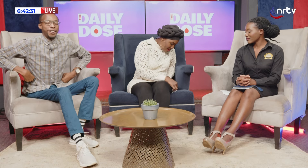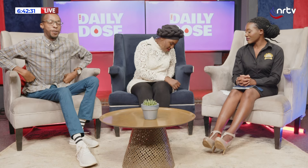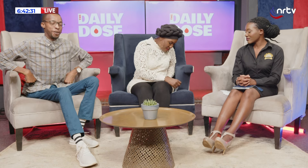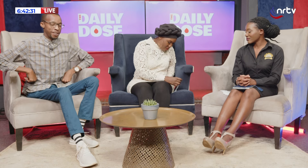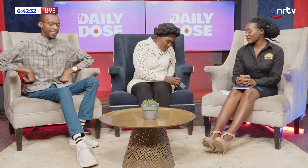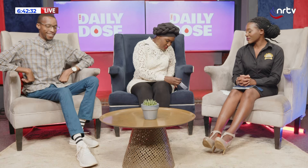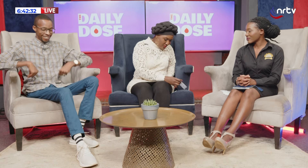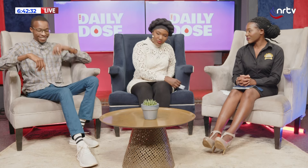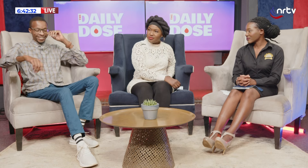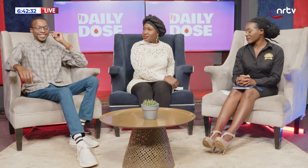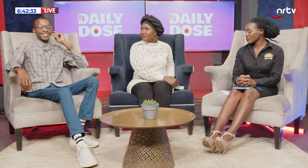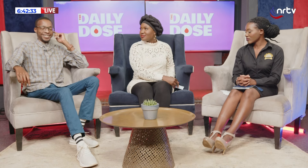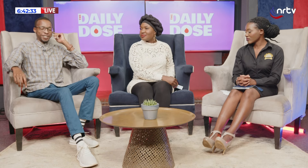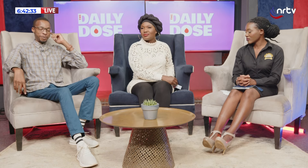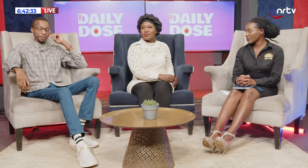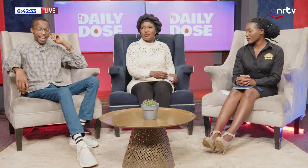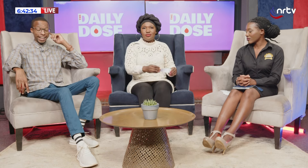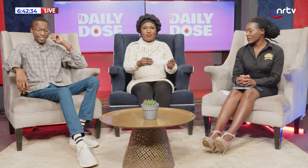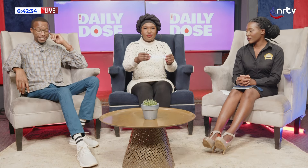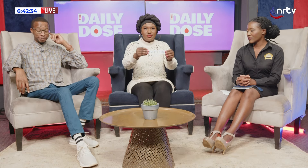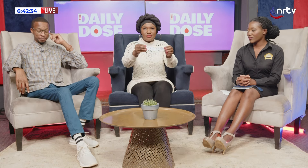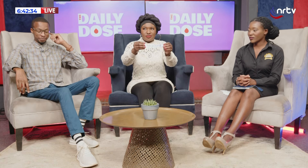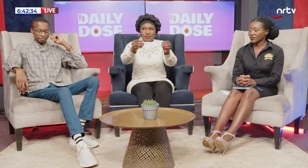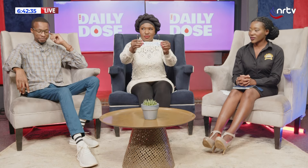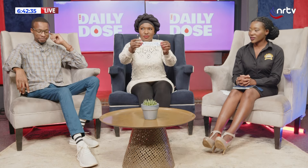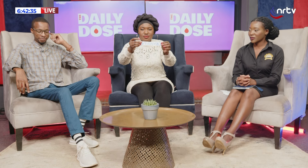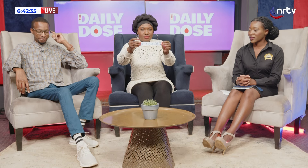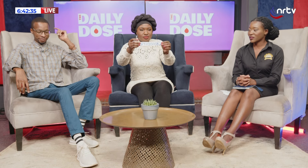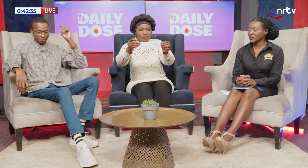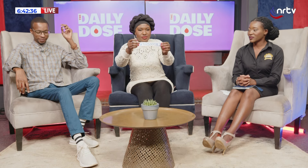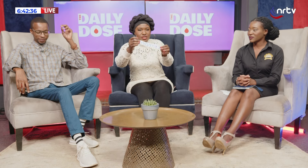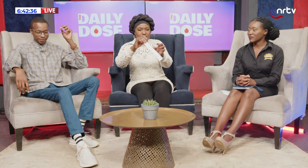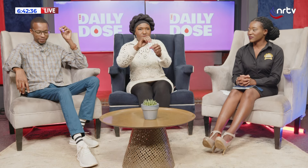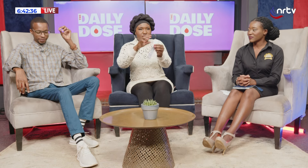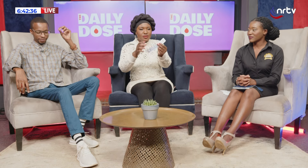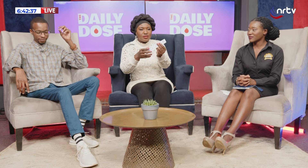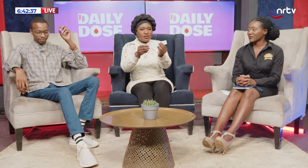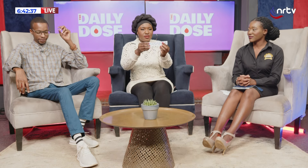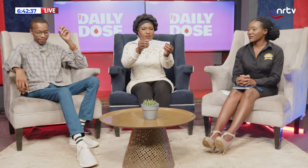know. It's going to be some lies. It's upside down. It's upside down, sorry.